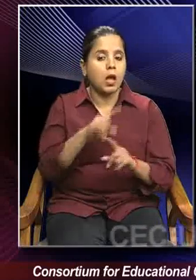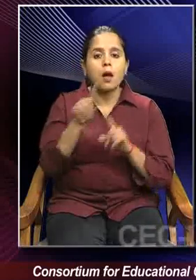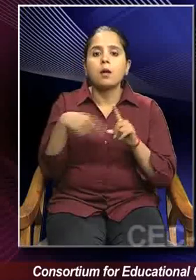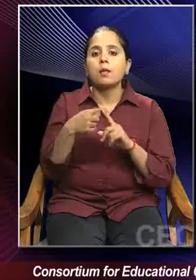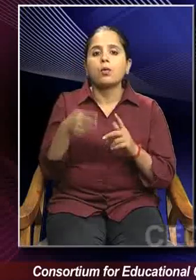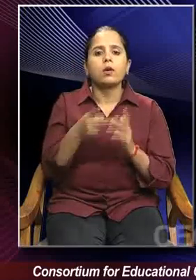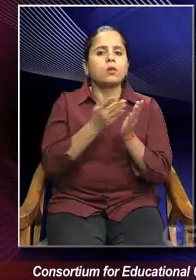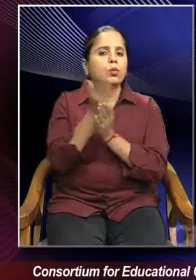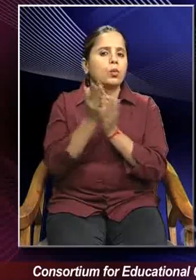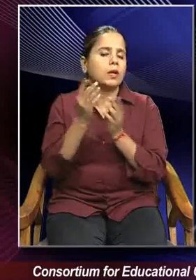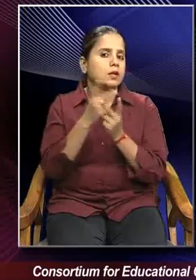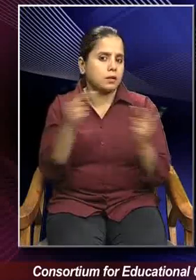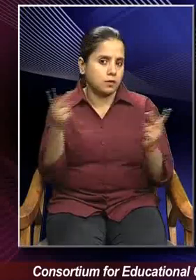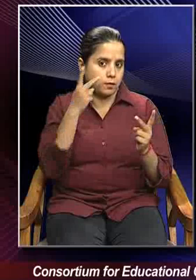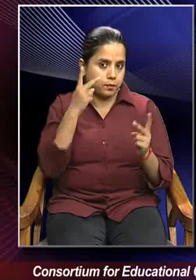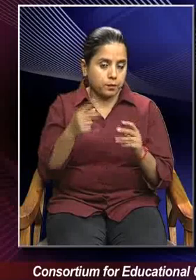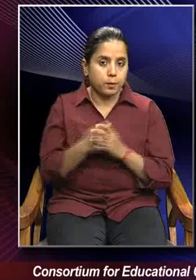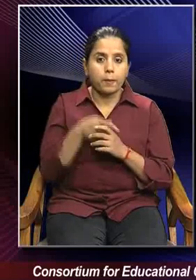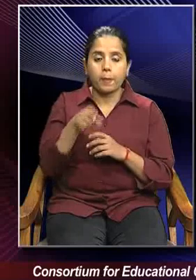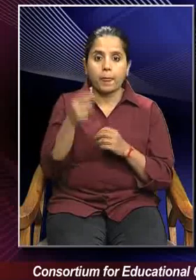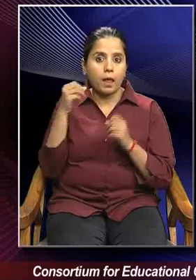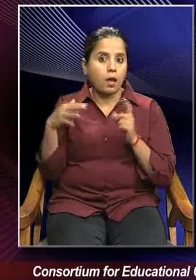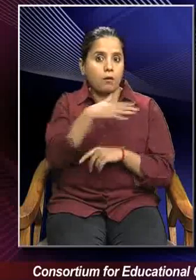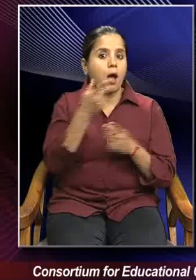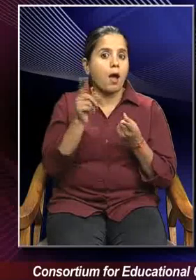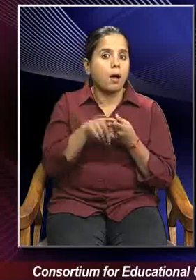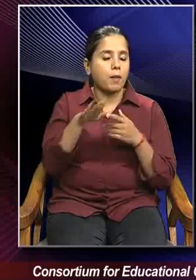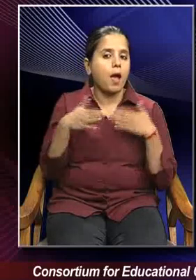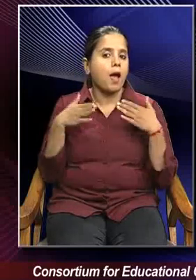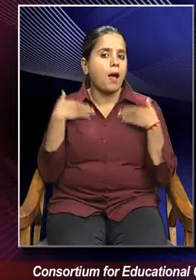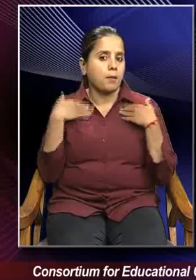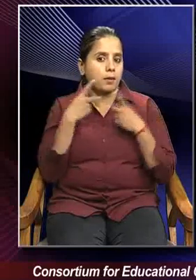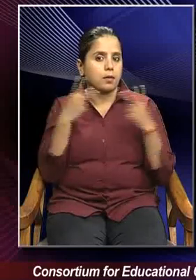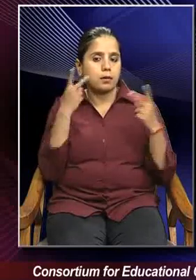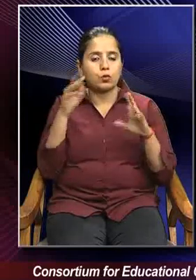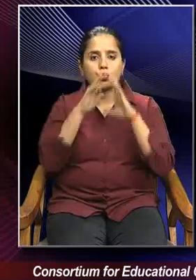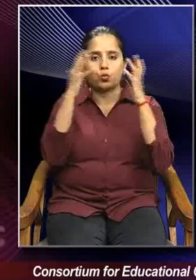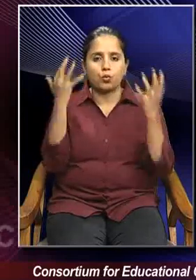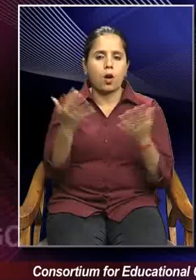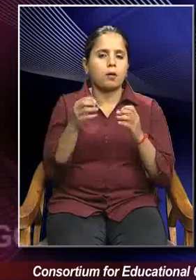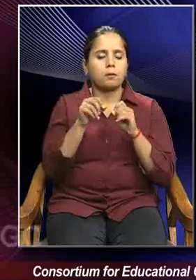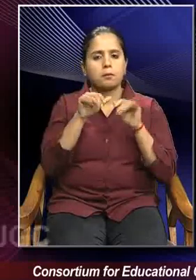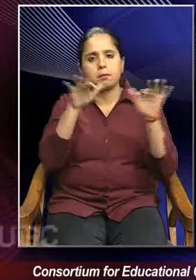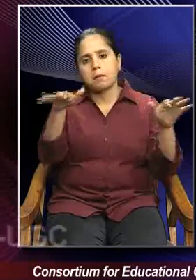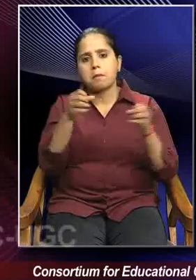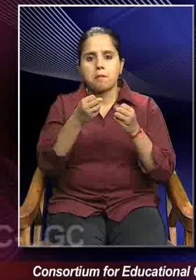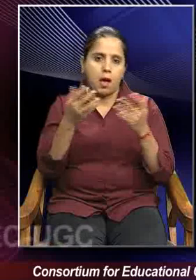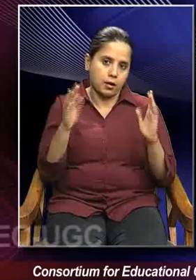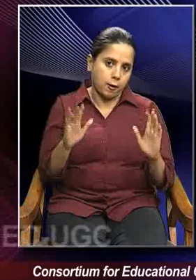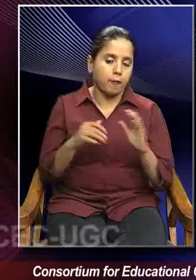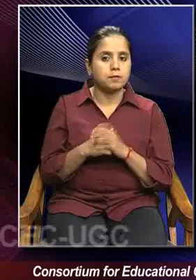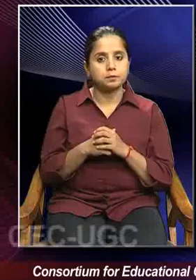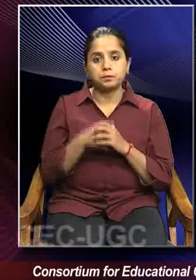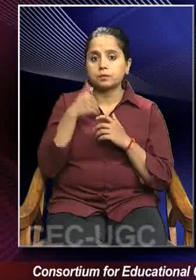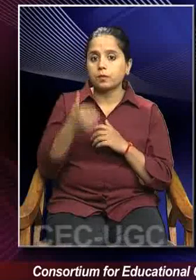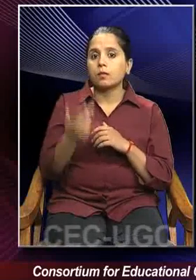the variables that influence the happiness on a worldwide scale. Now,